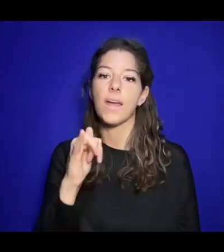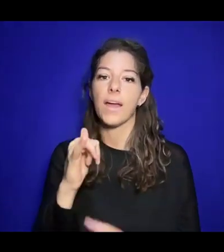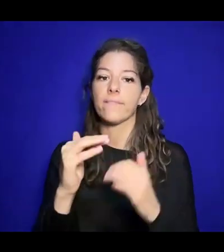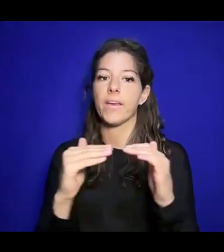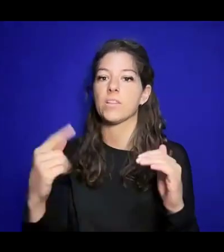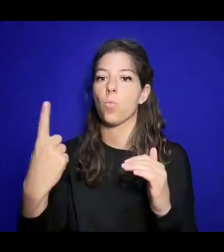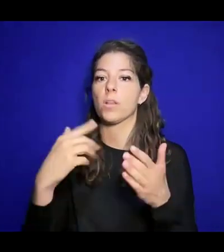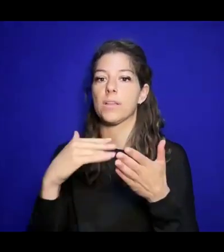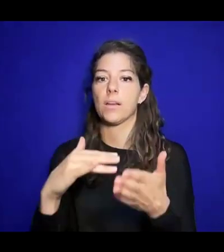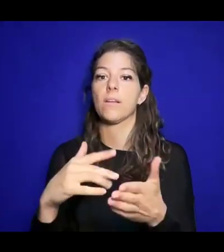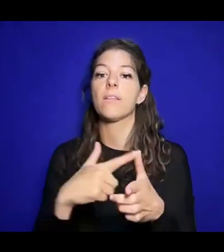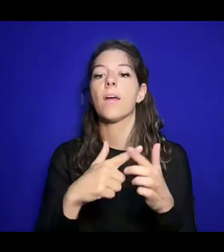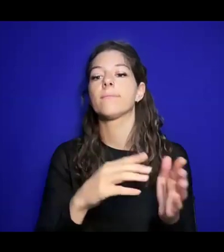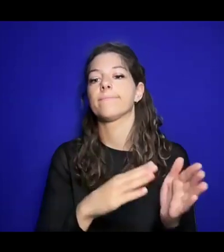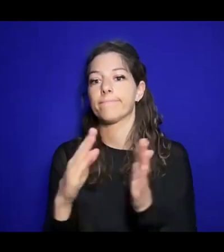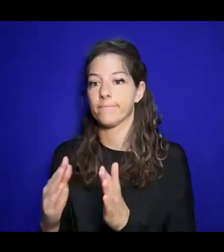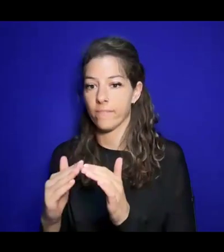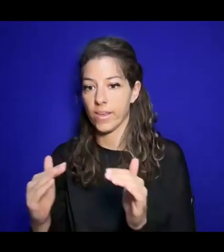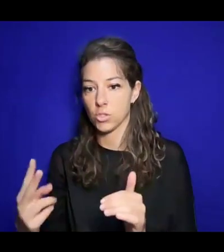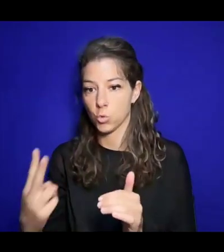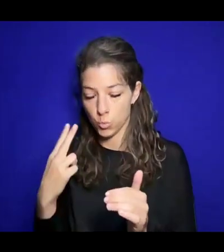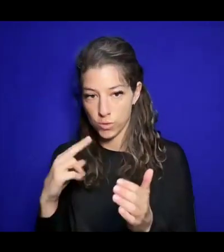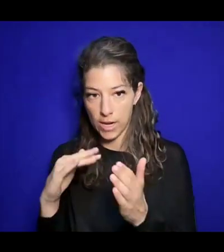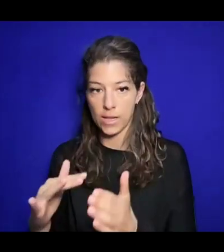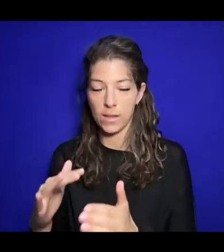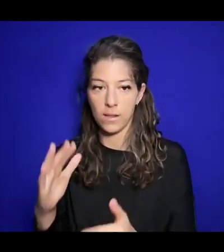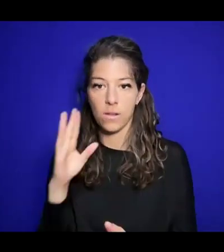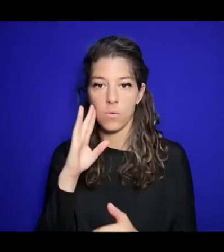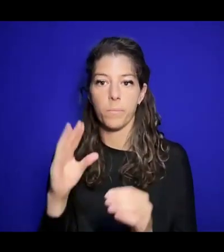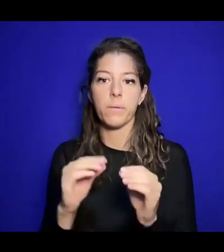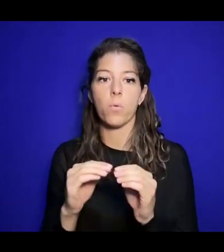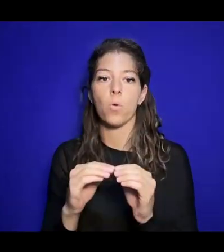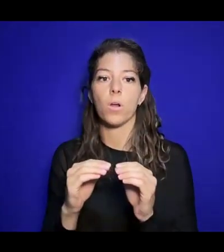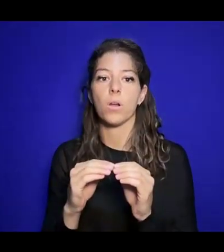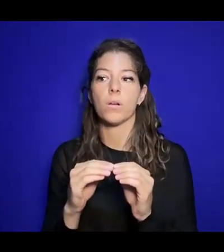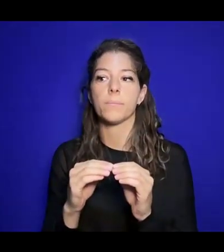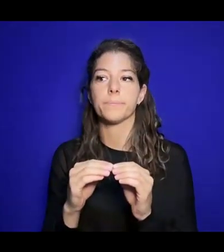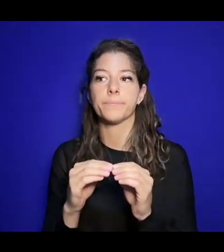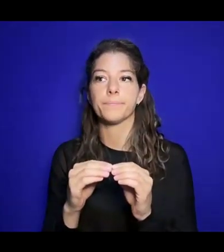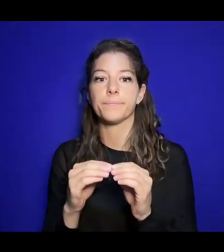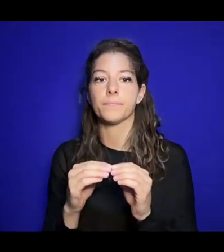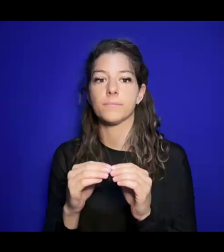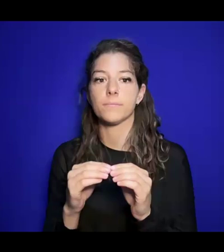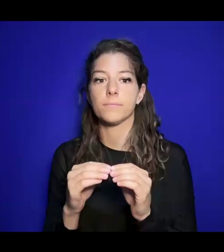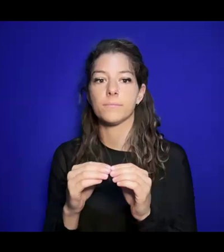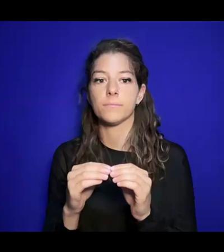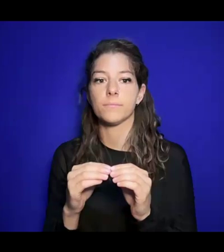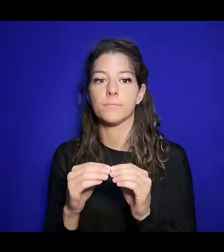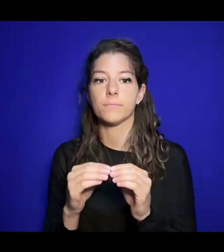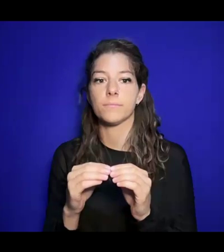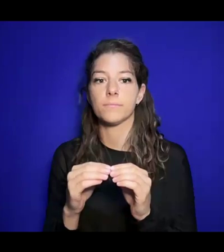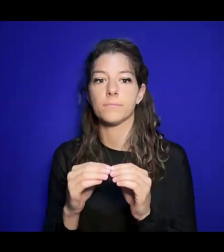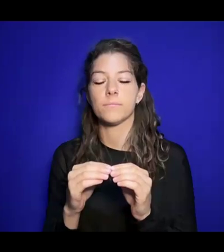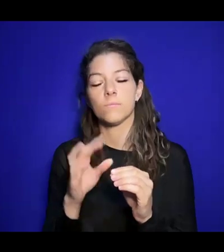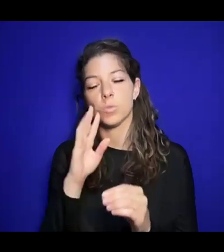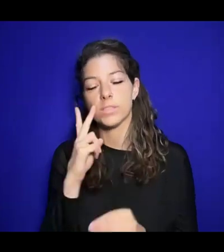study. Then they'll move to a phase 2 study, which is more to study um,